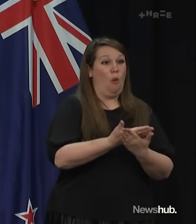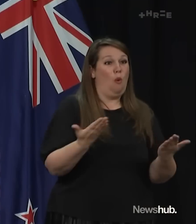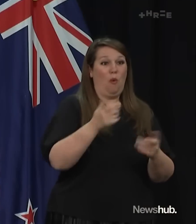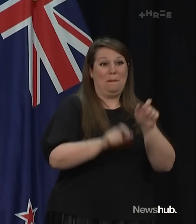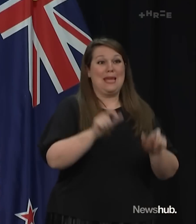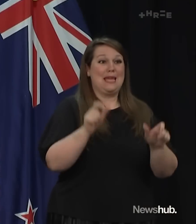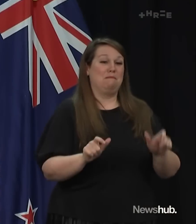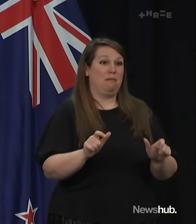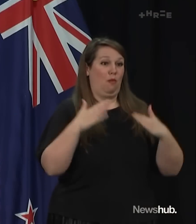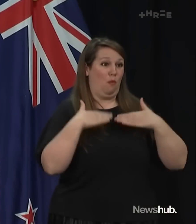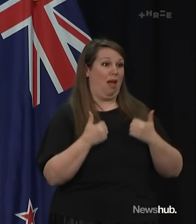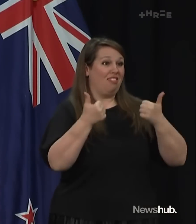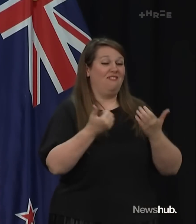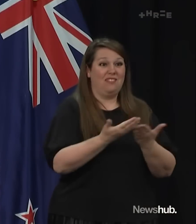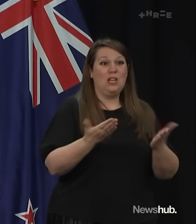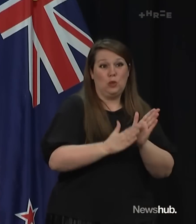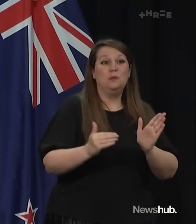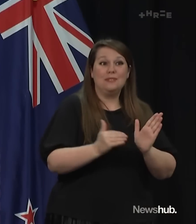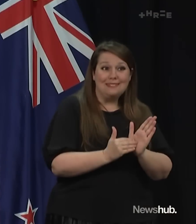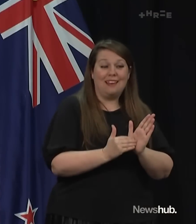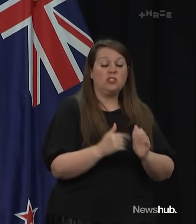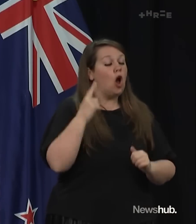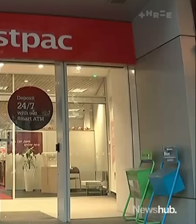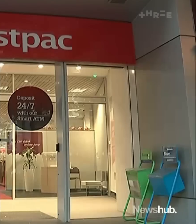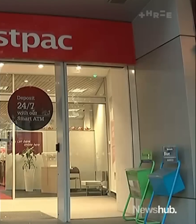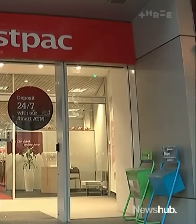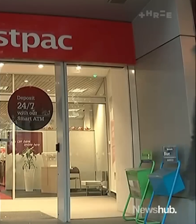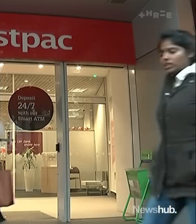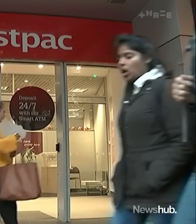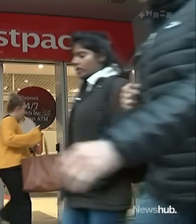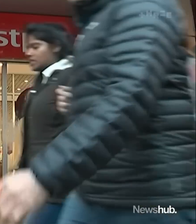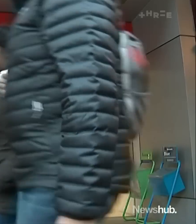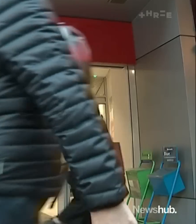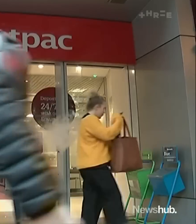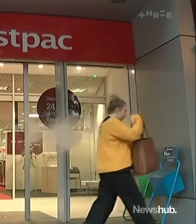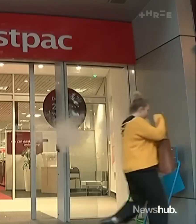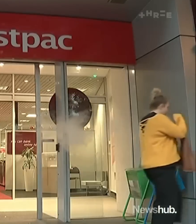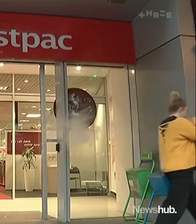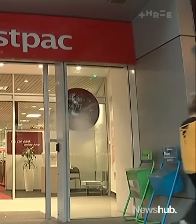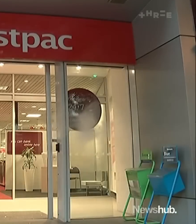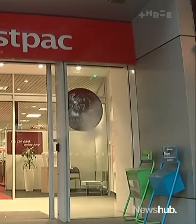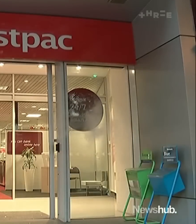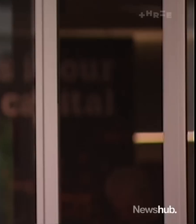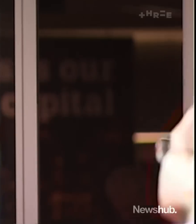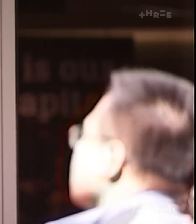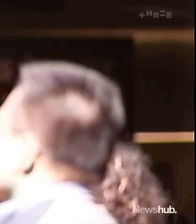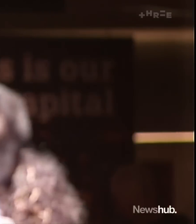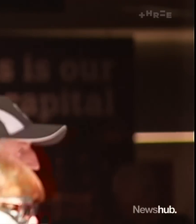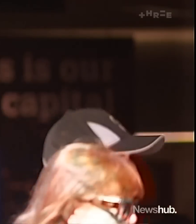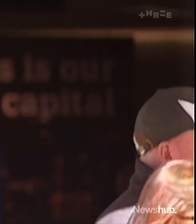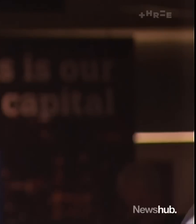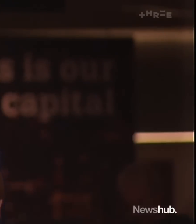seeing currently, I don't think is justifiable. Westpac posted a $1 billion profit, up